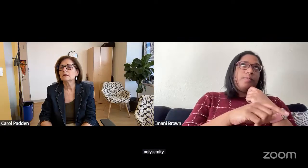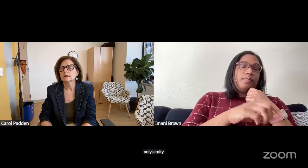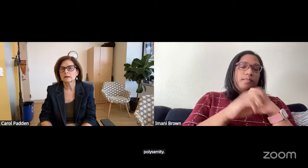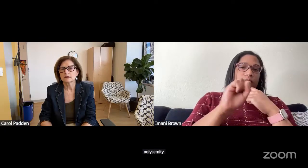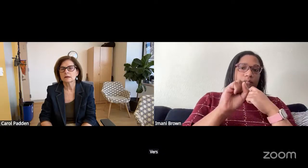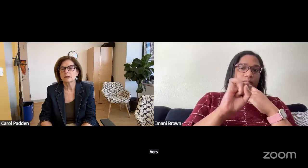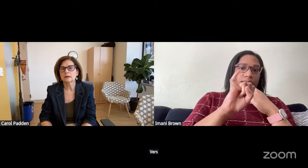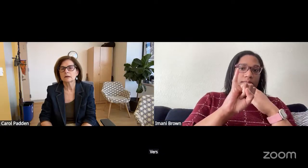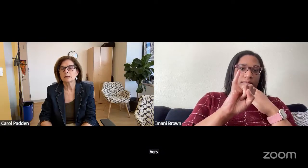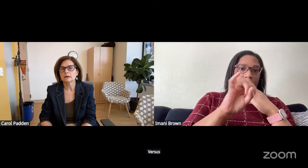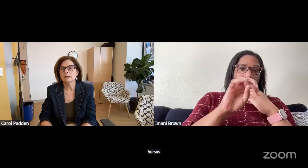versus